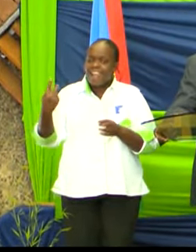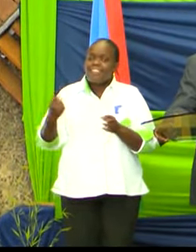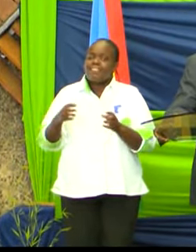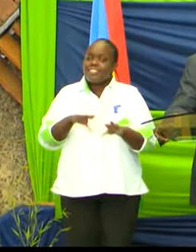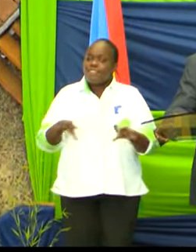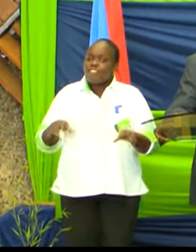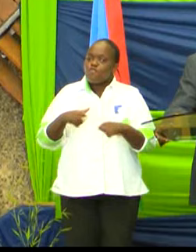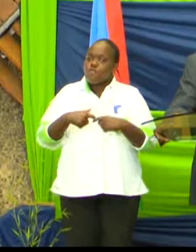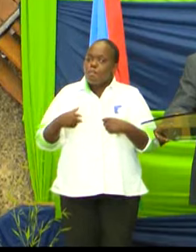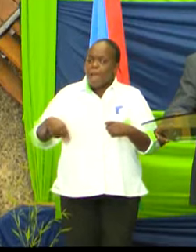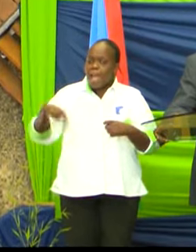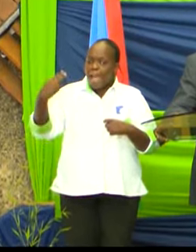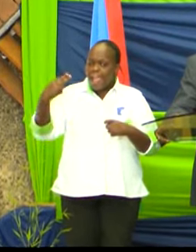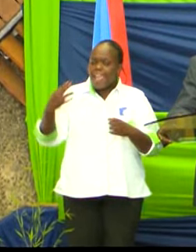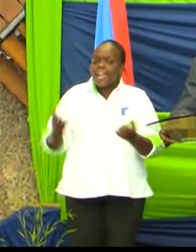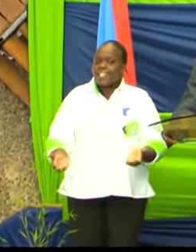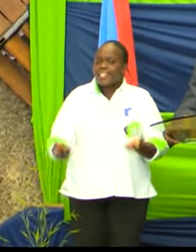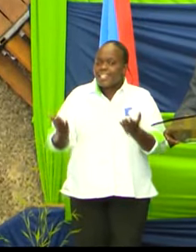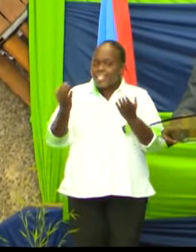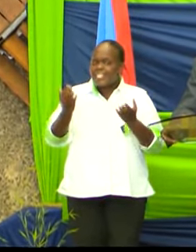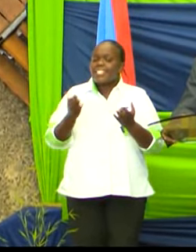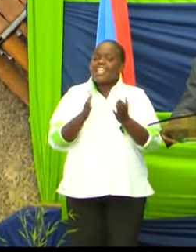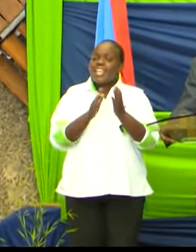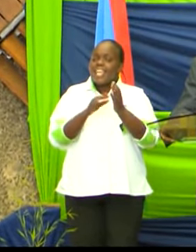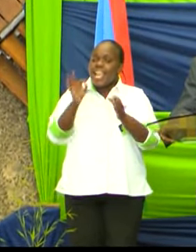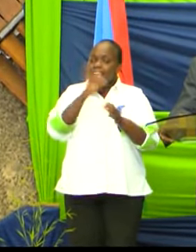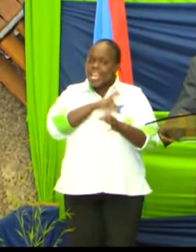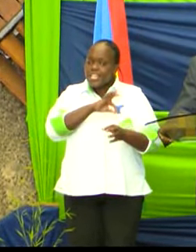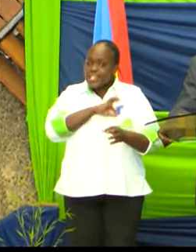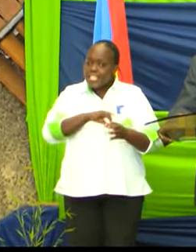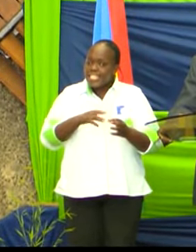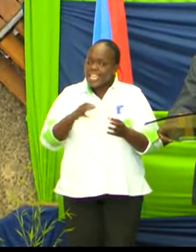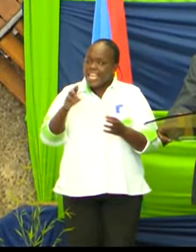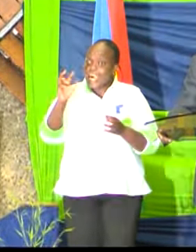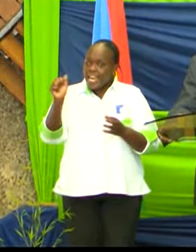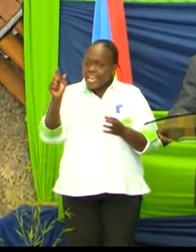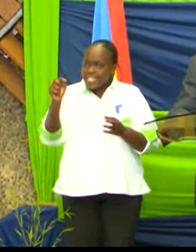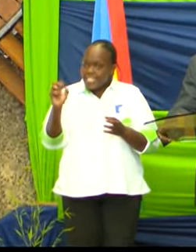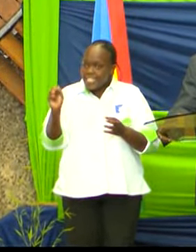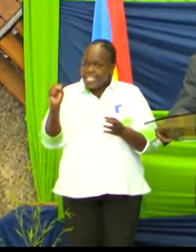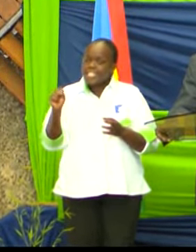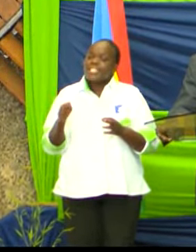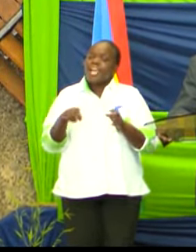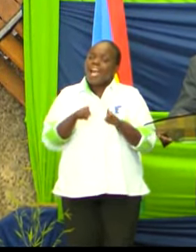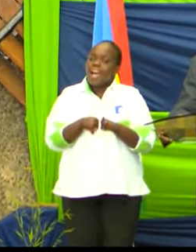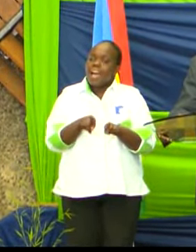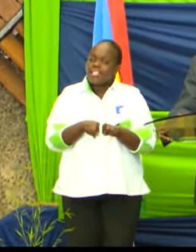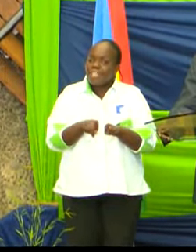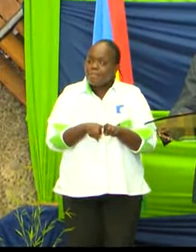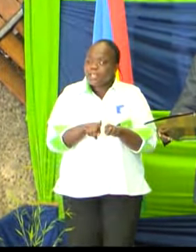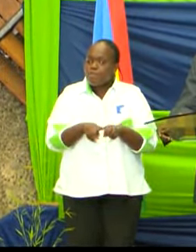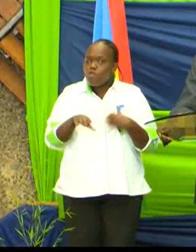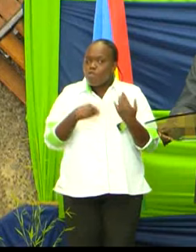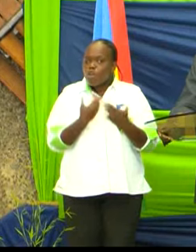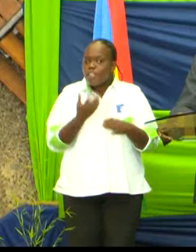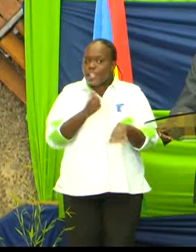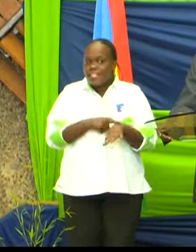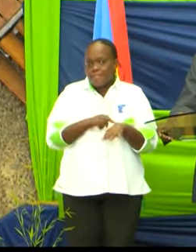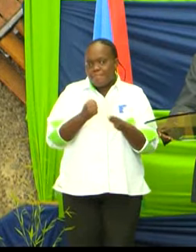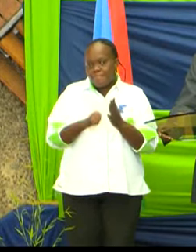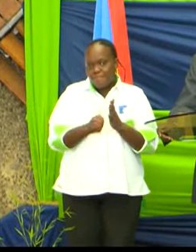from high and rising interest rates. We also suffered a volatile exchange